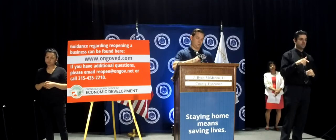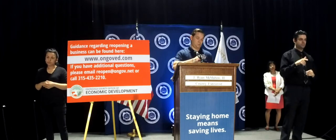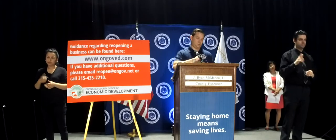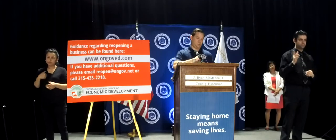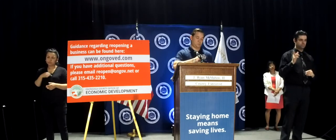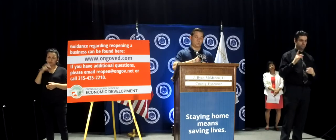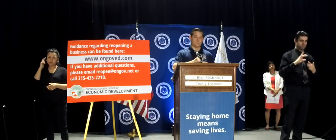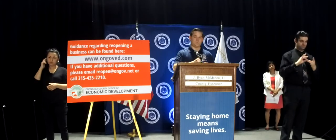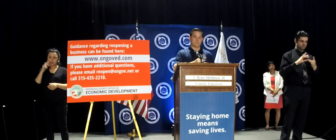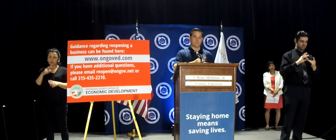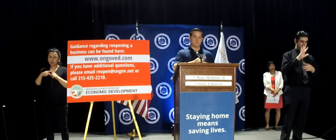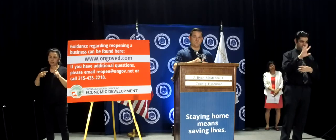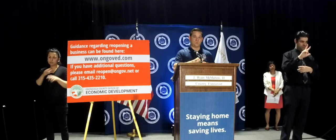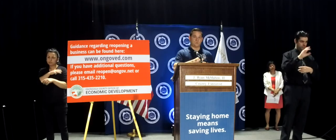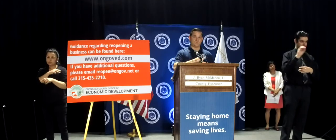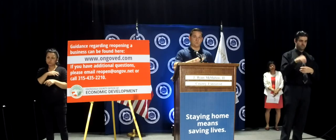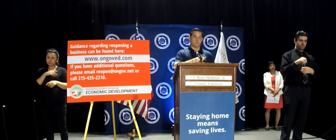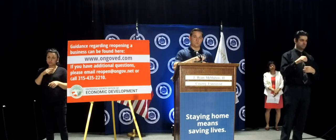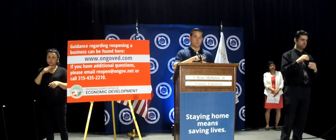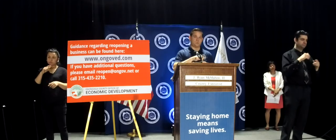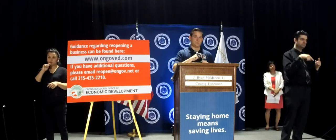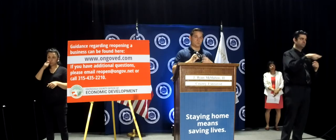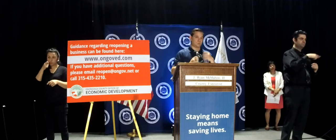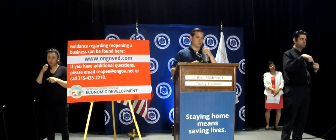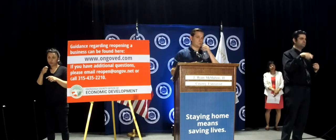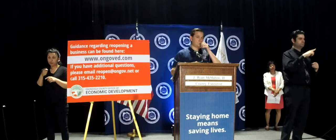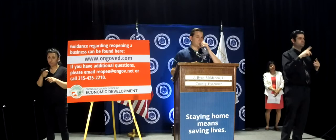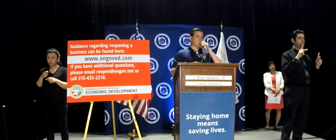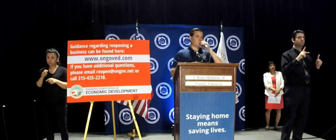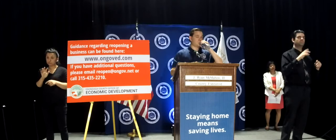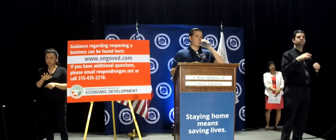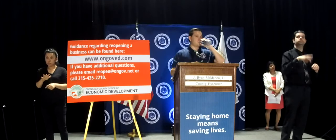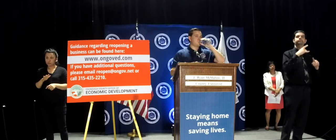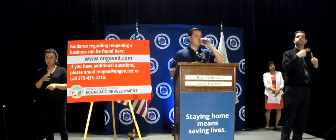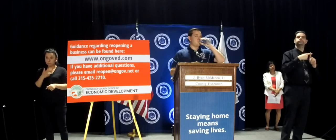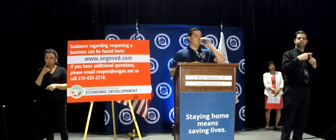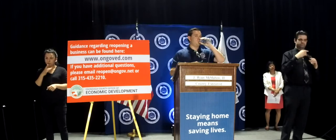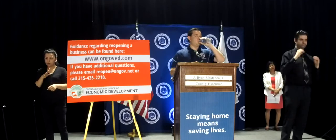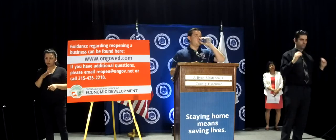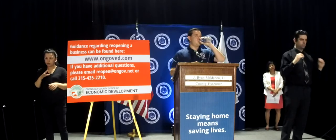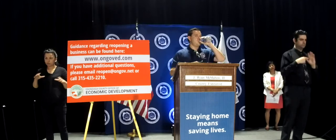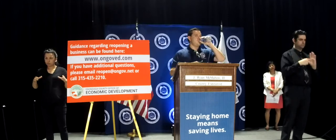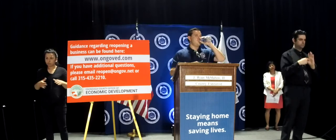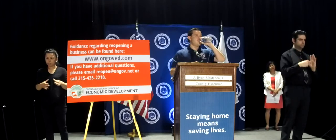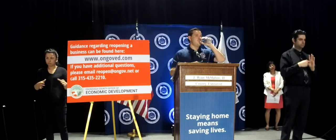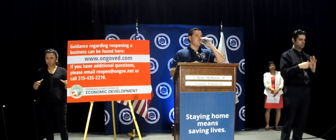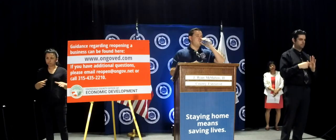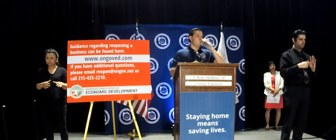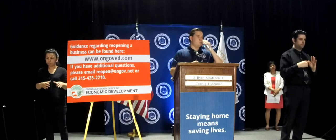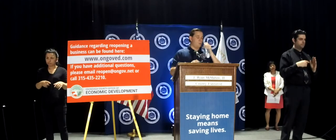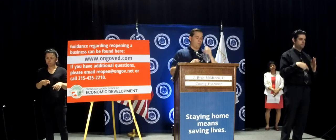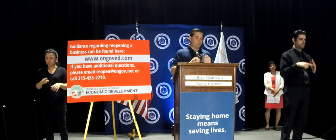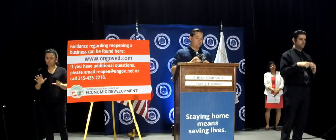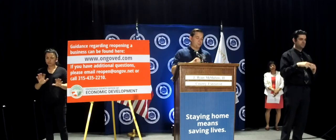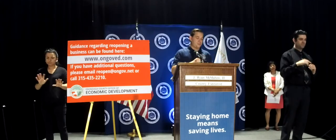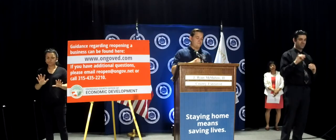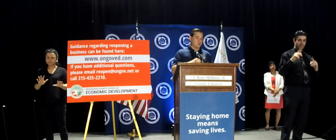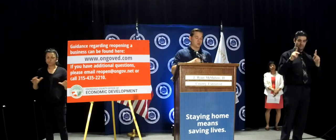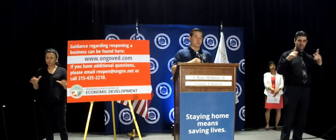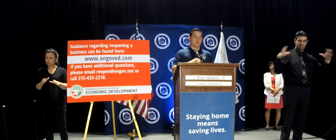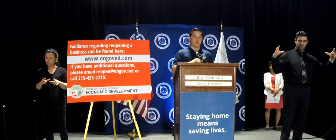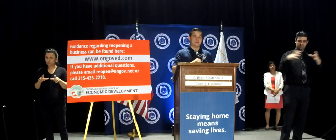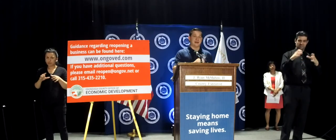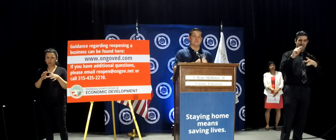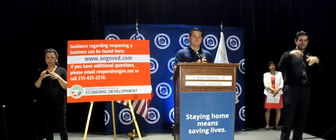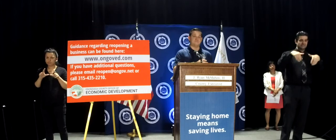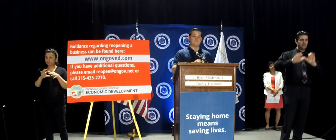asymptomatic. Does that just even reiterate what you've been saying, that these group gatherings cannot be at that type of level?